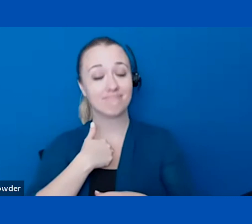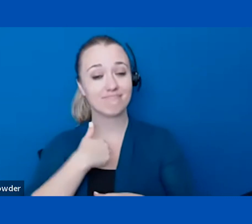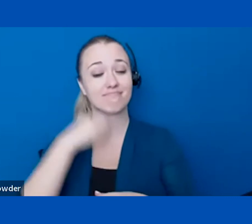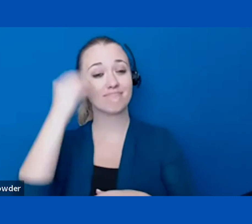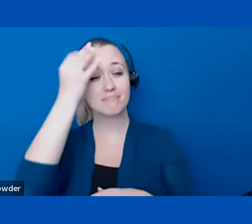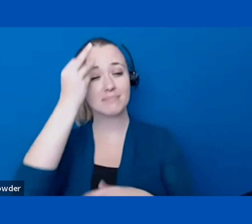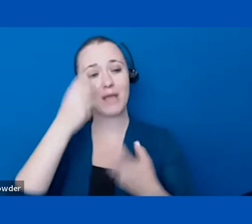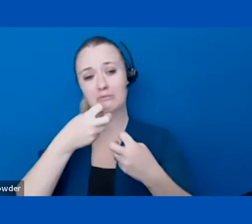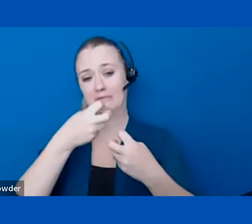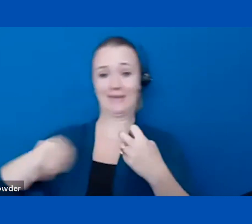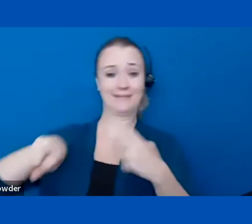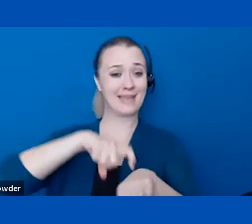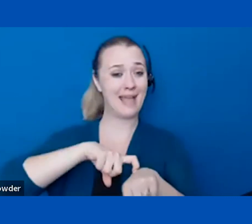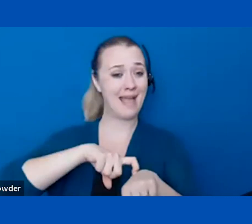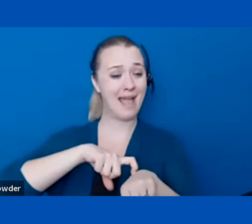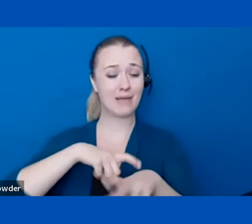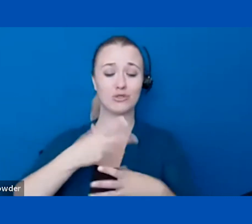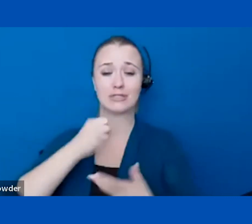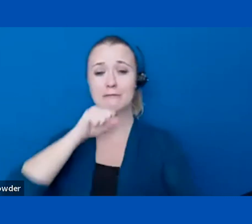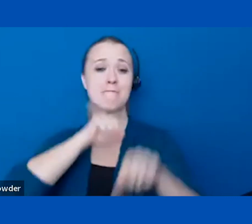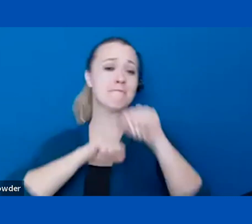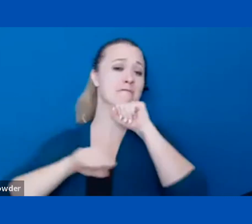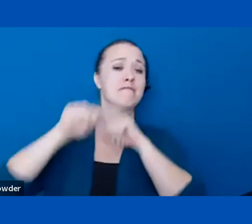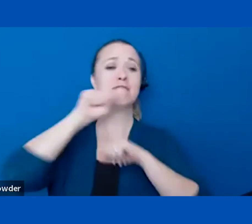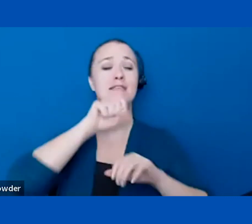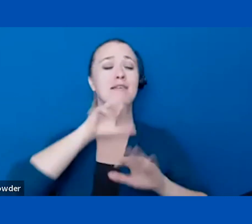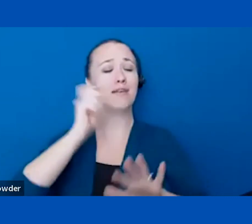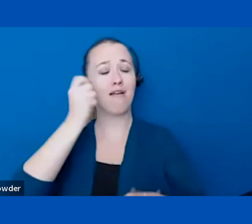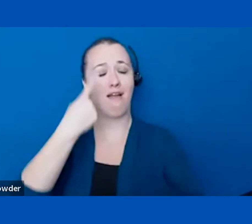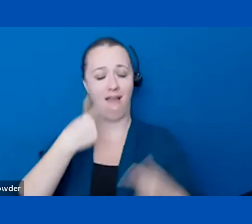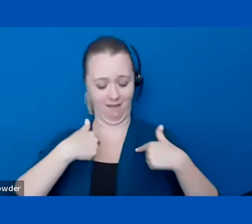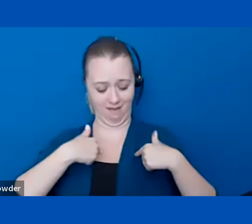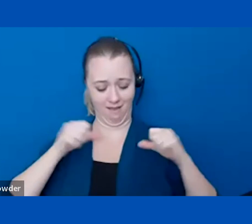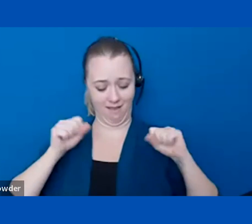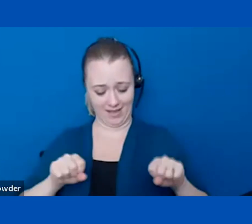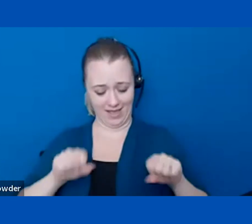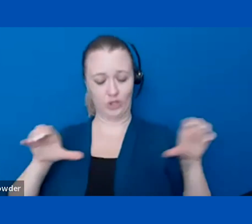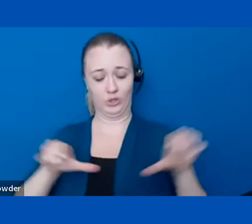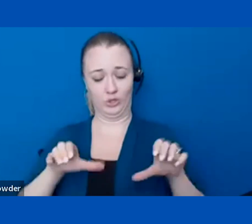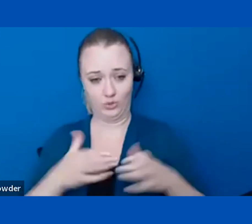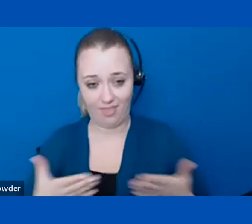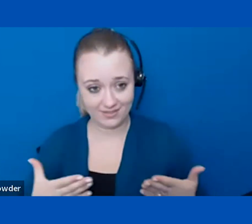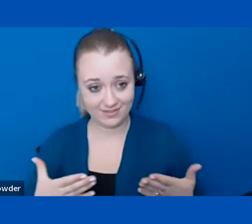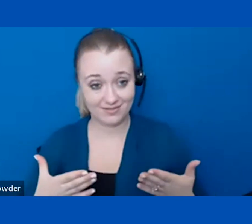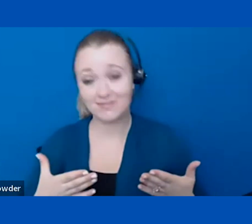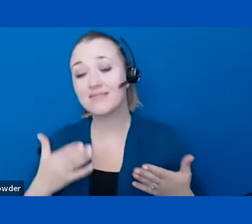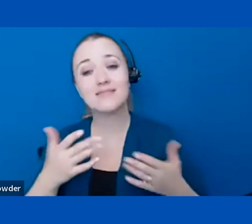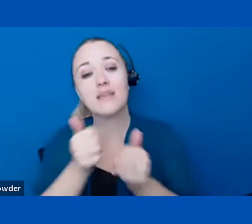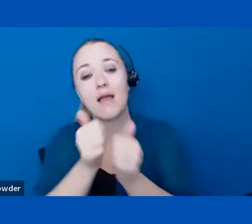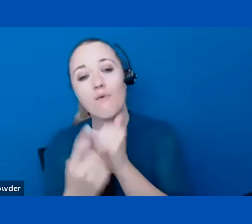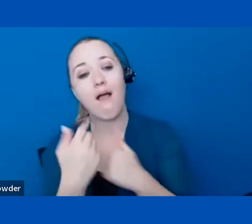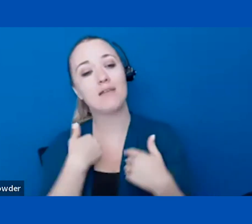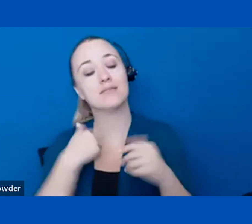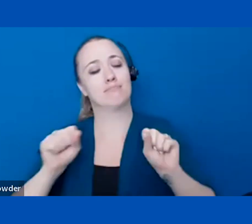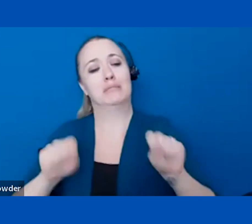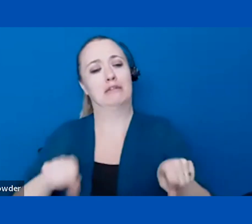tough times and everything like that, and understanding that I can do things, I think it's important to understand that everybody has potential. But I just